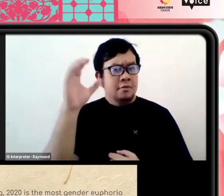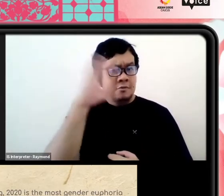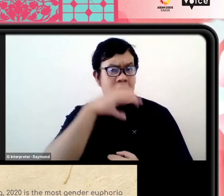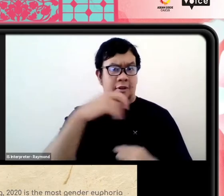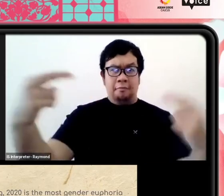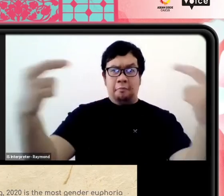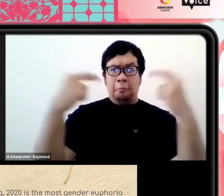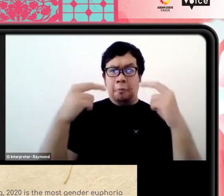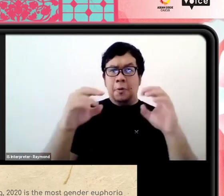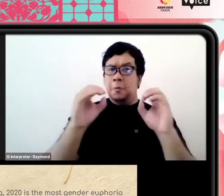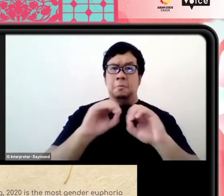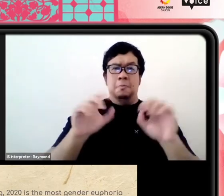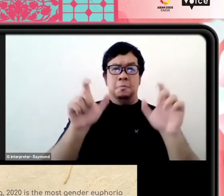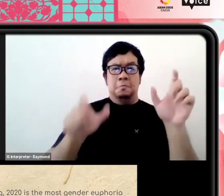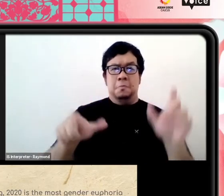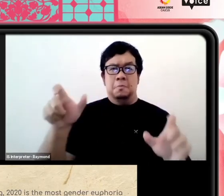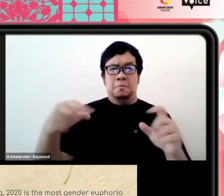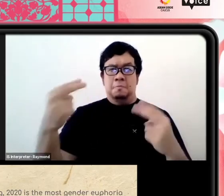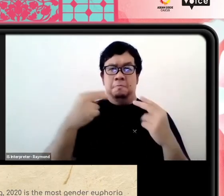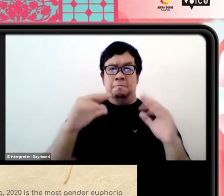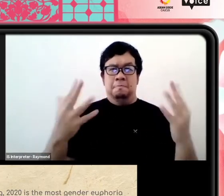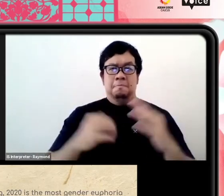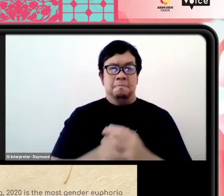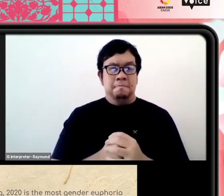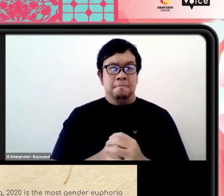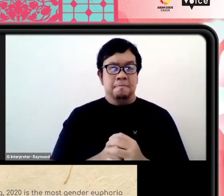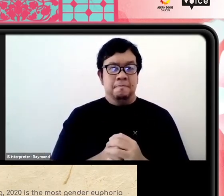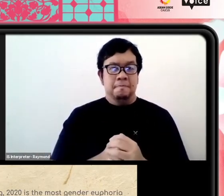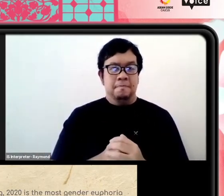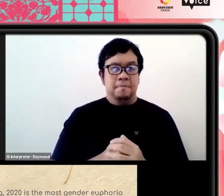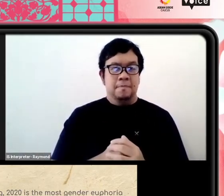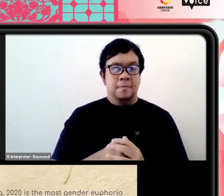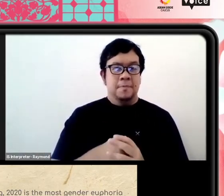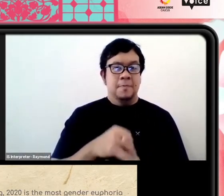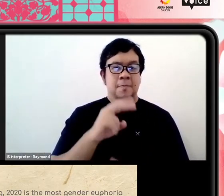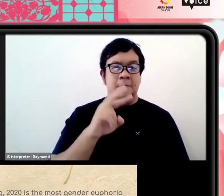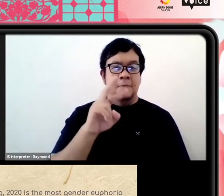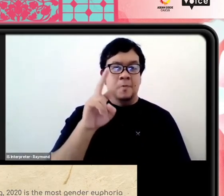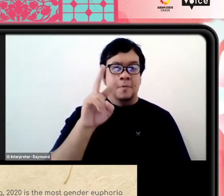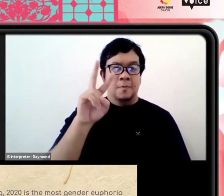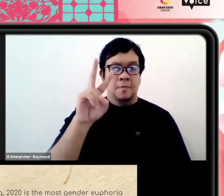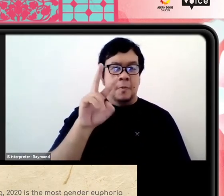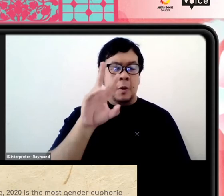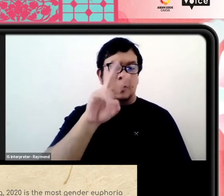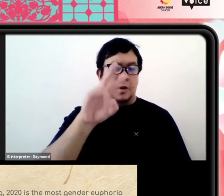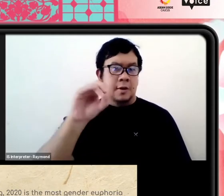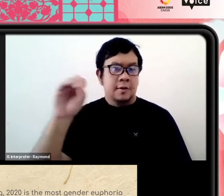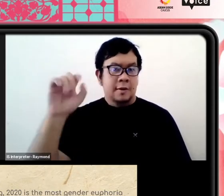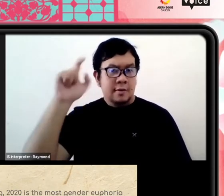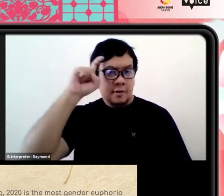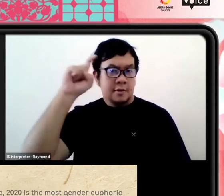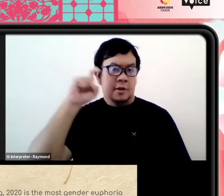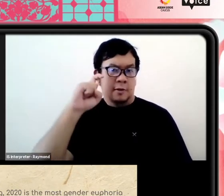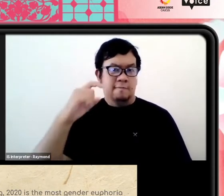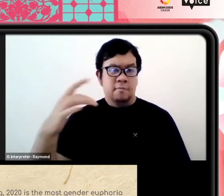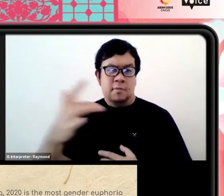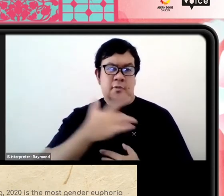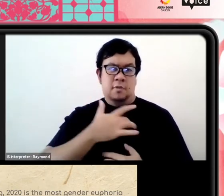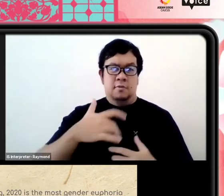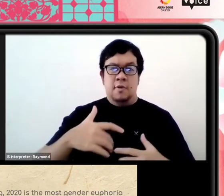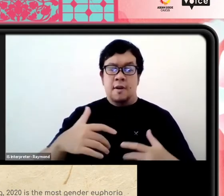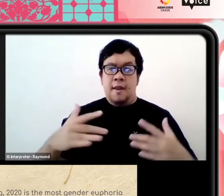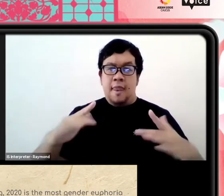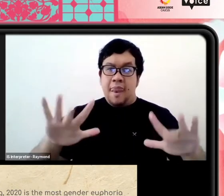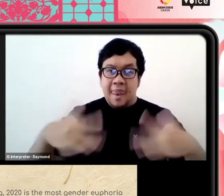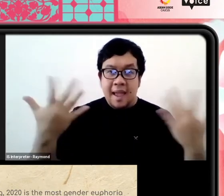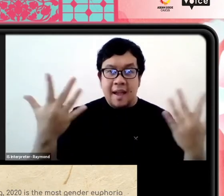setup being, what if 2020 was the most gender euphoria I felt in my life? The punchline being, they can't misgender you